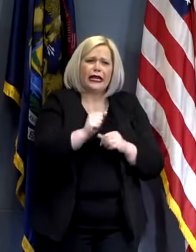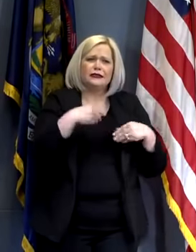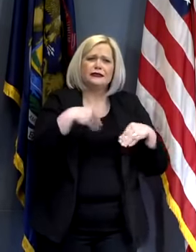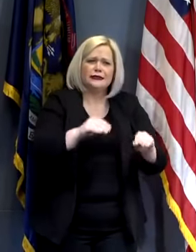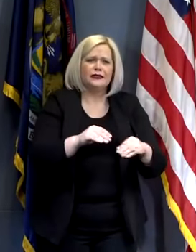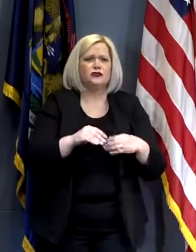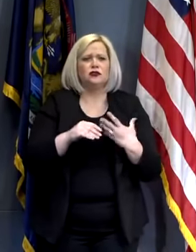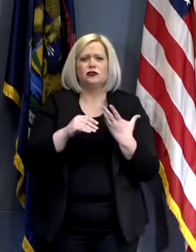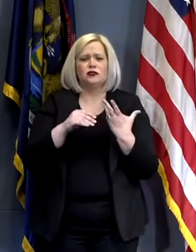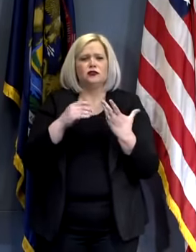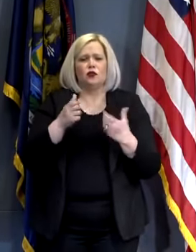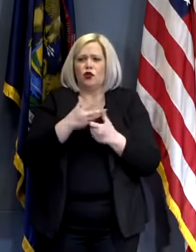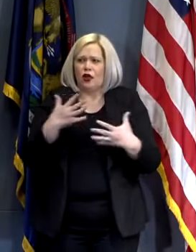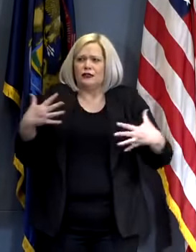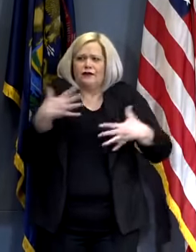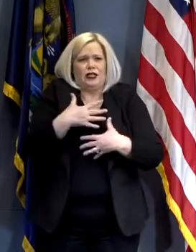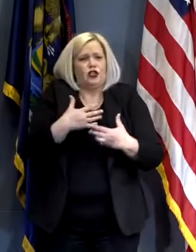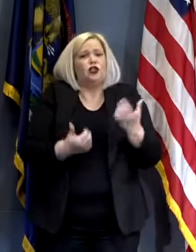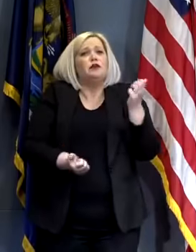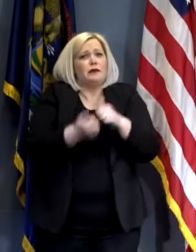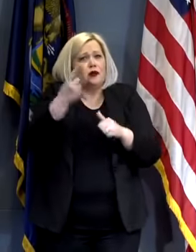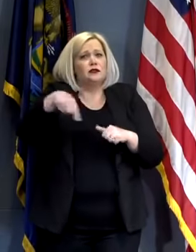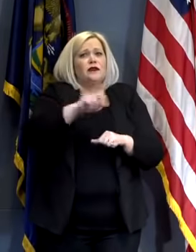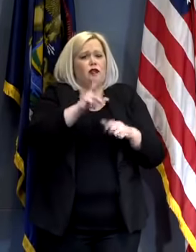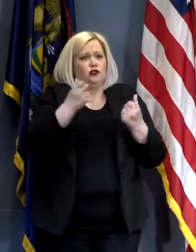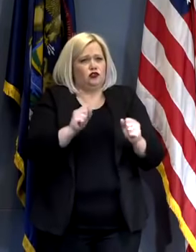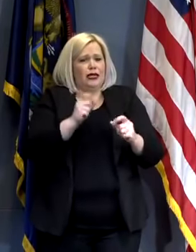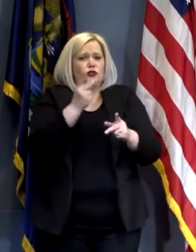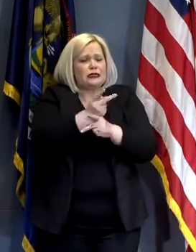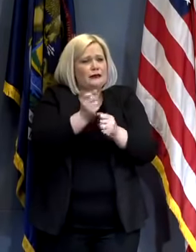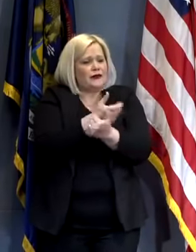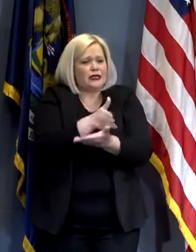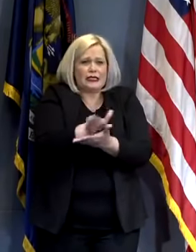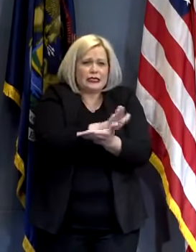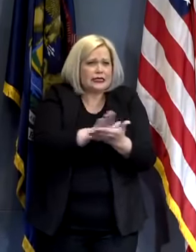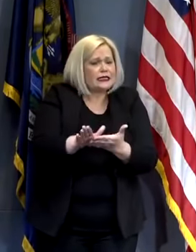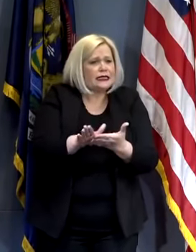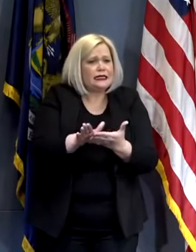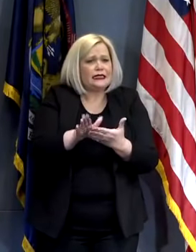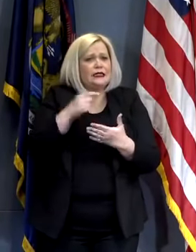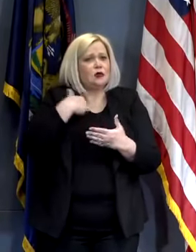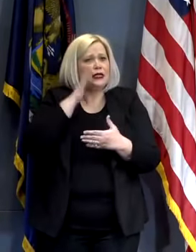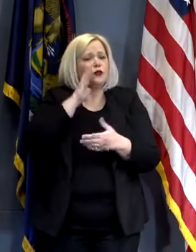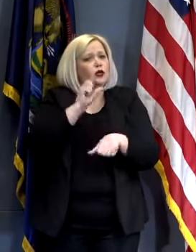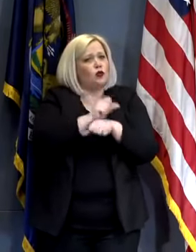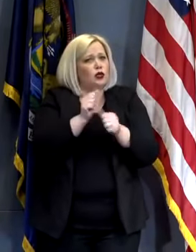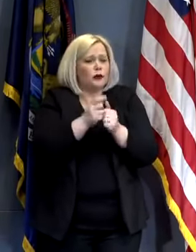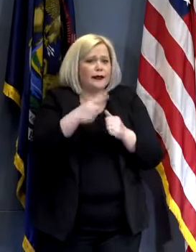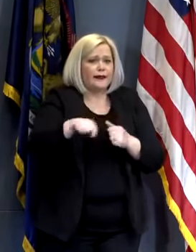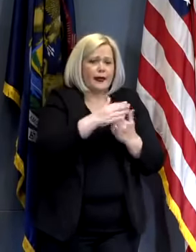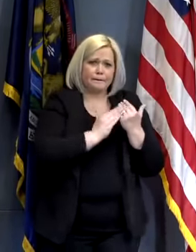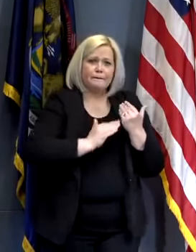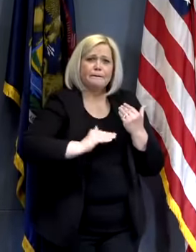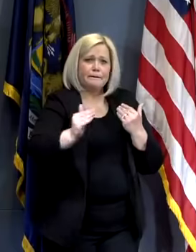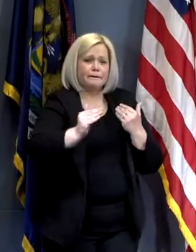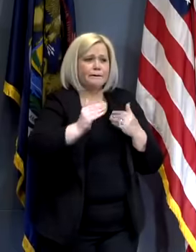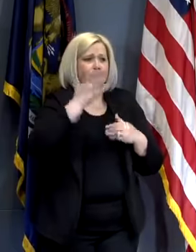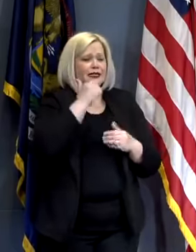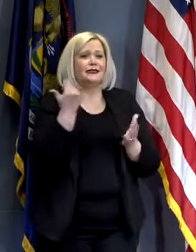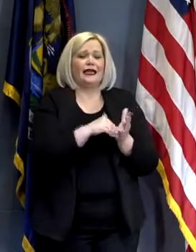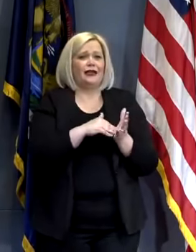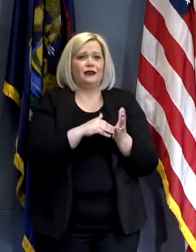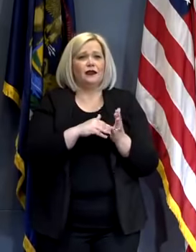lot of them are taking Herculean efforts to keep everything sanitary, and we're going to work with them as we're going forward because it's